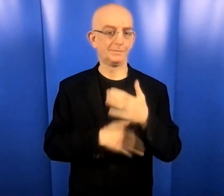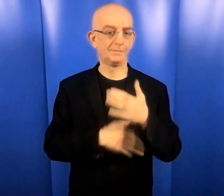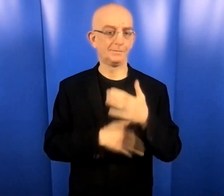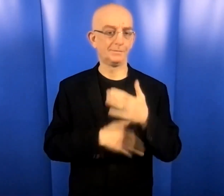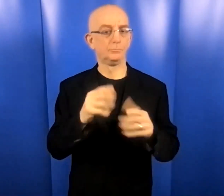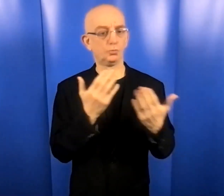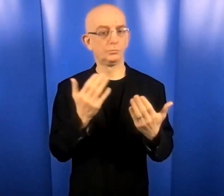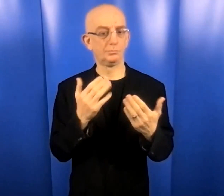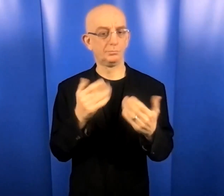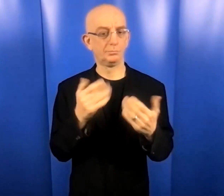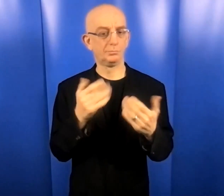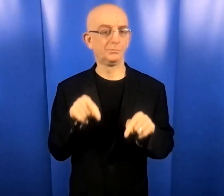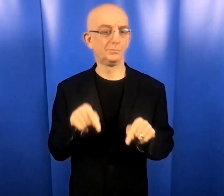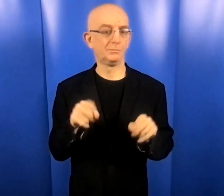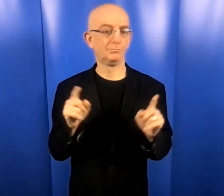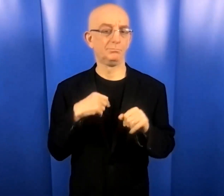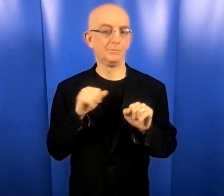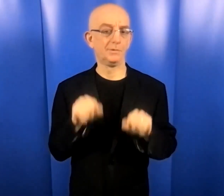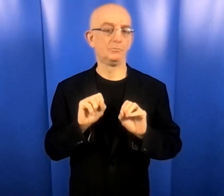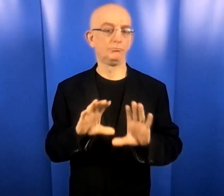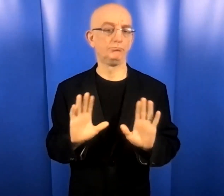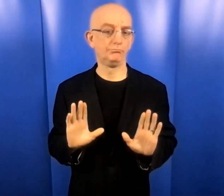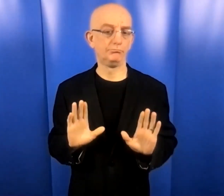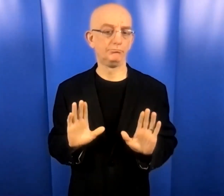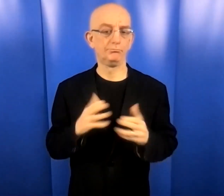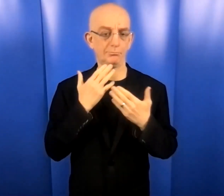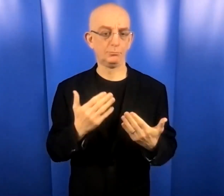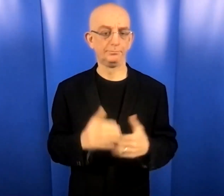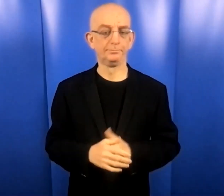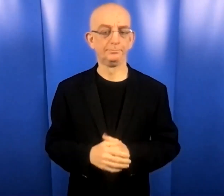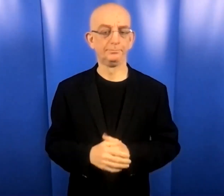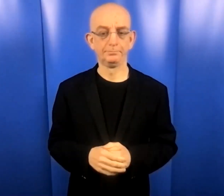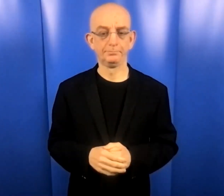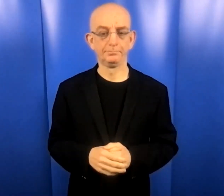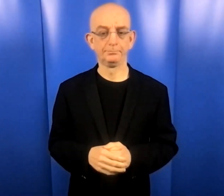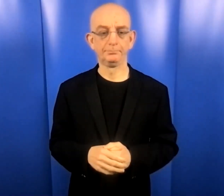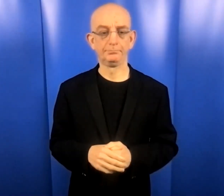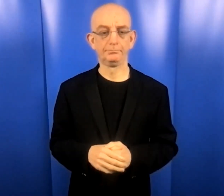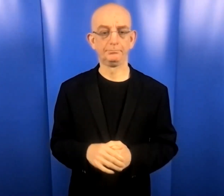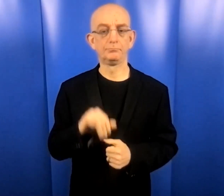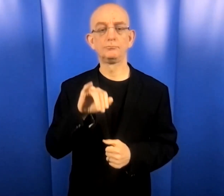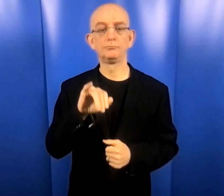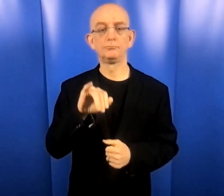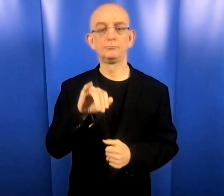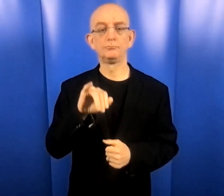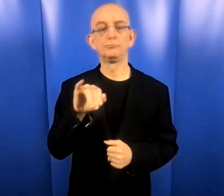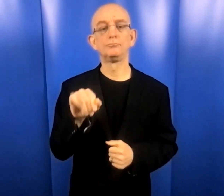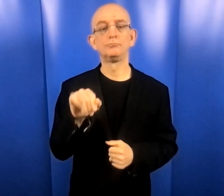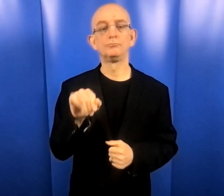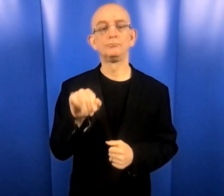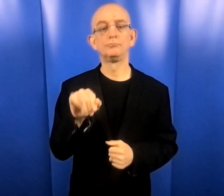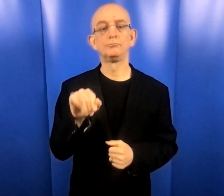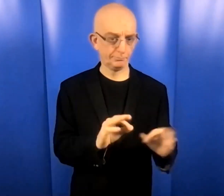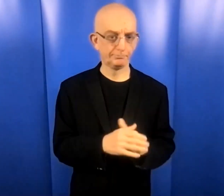you. That's brilliant, Augustino. I just noticed in the chat box that also the South Sudan